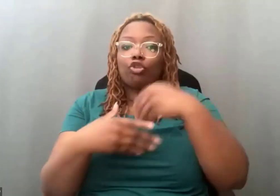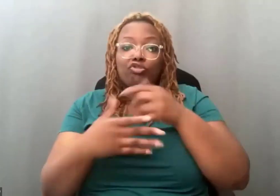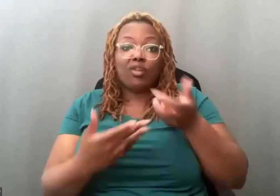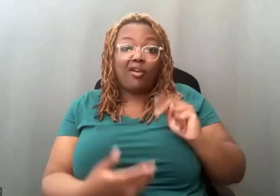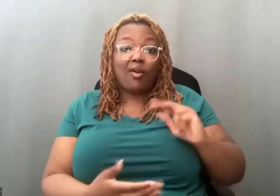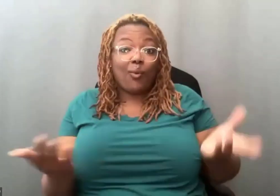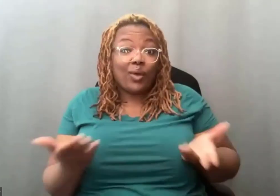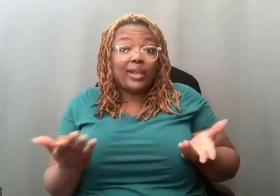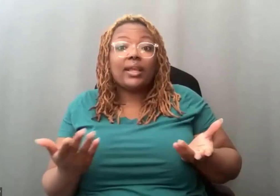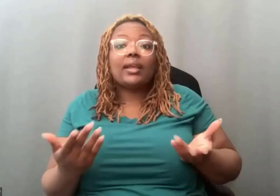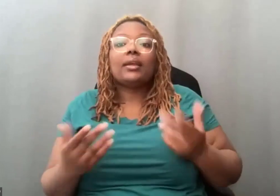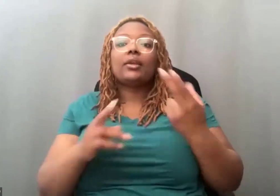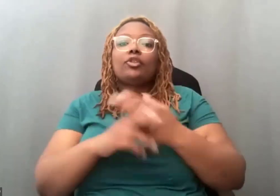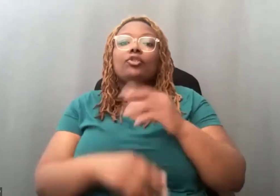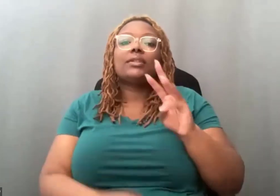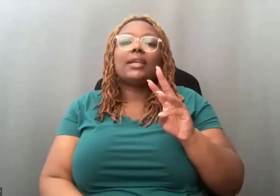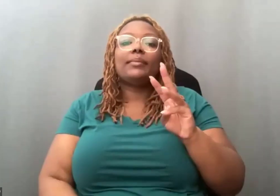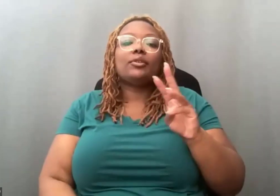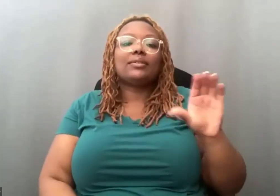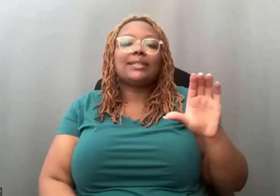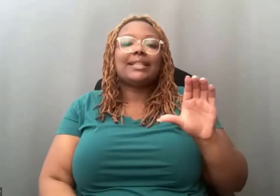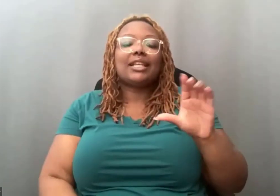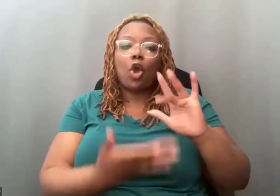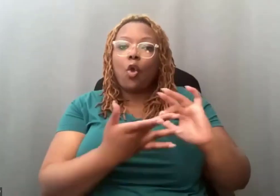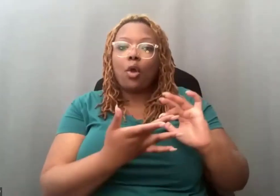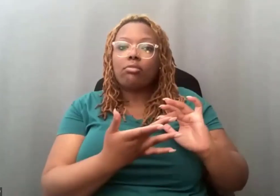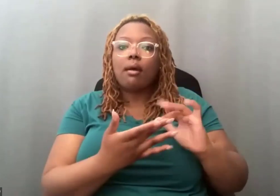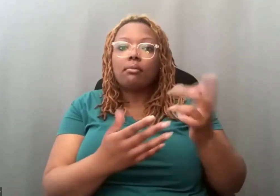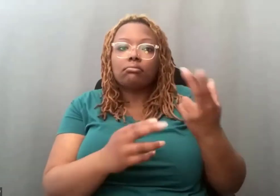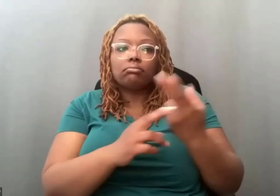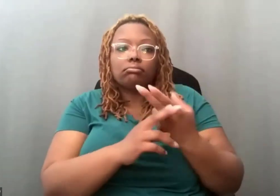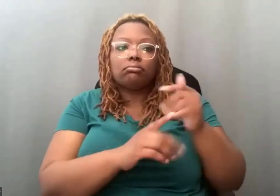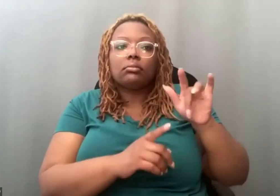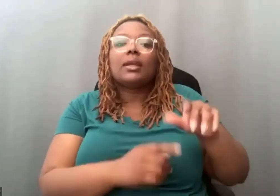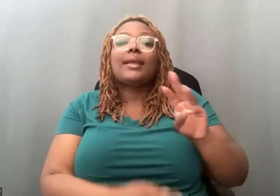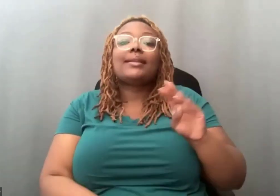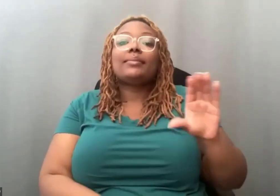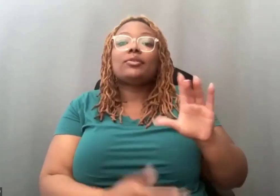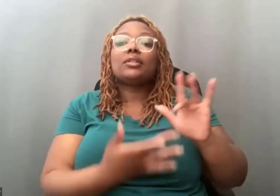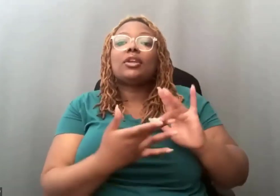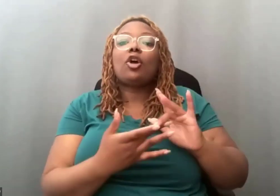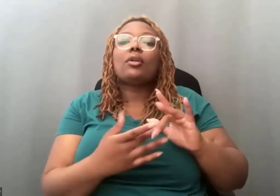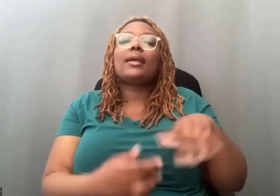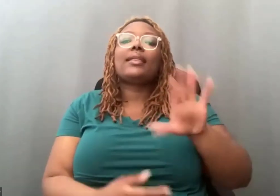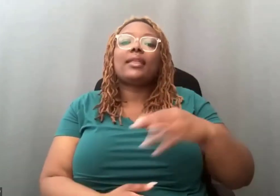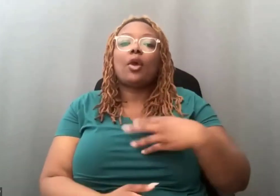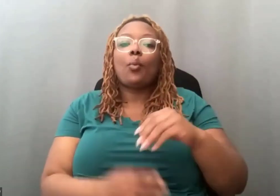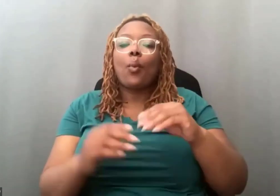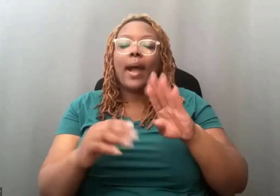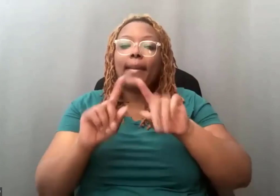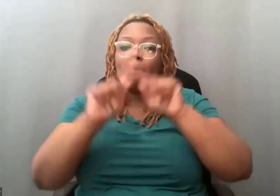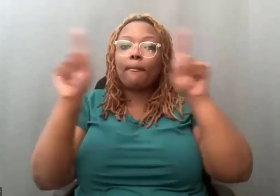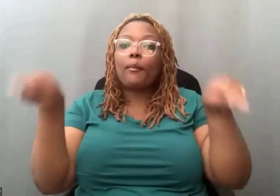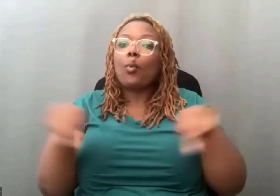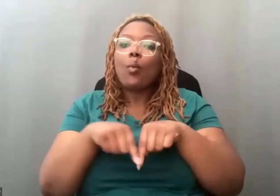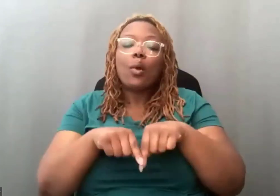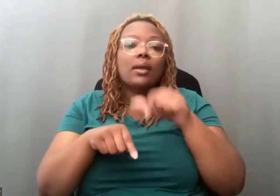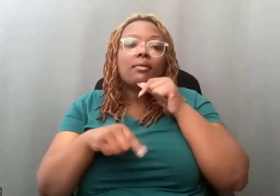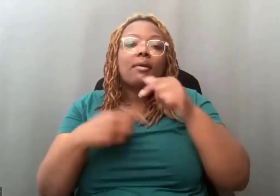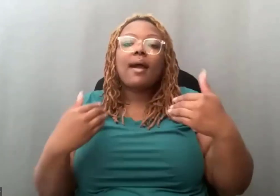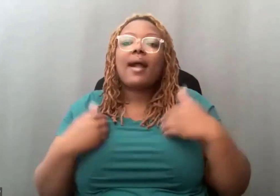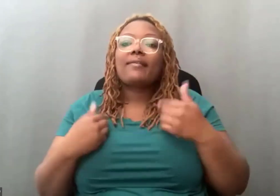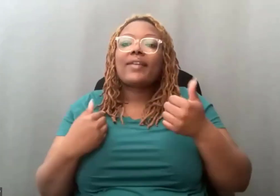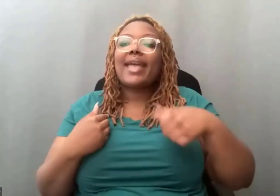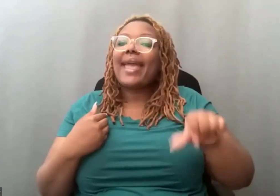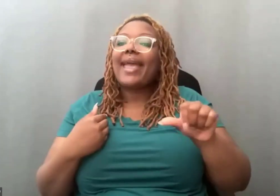own, use WC Online. And WC Online's whiteboard doesn't have you